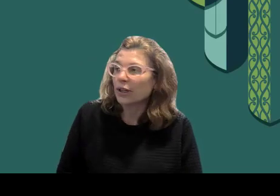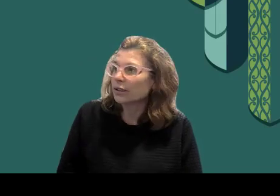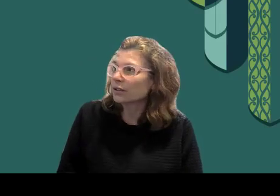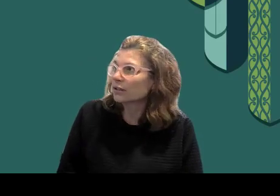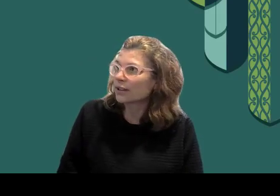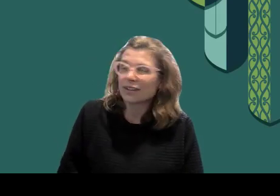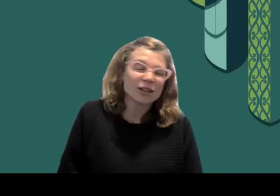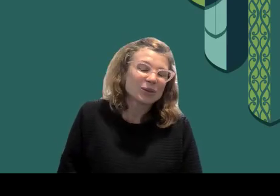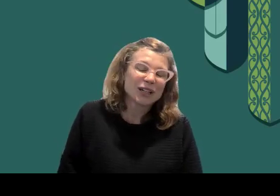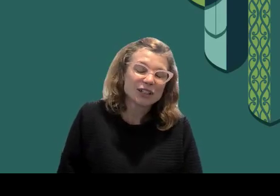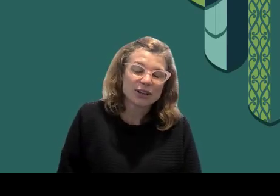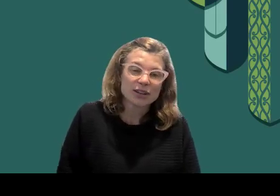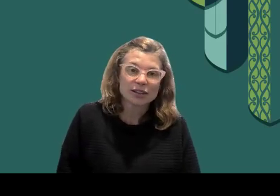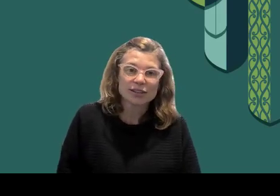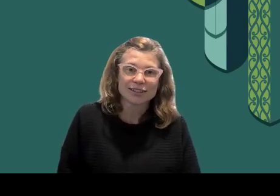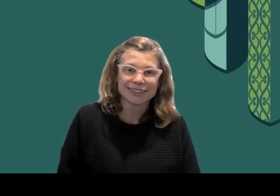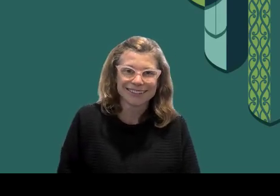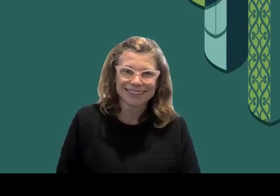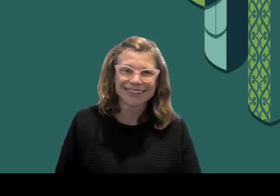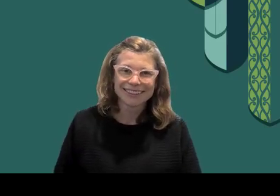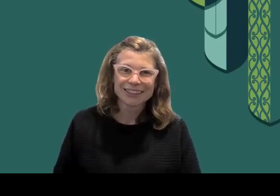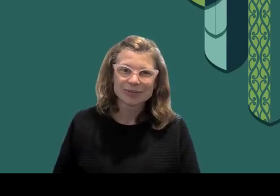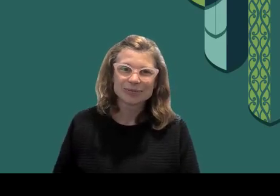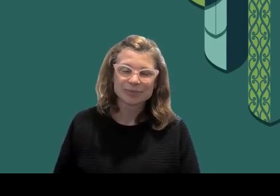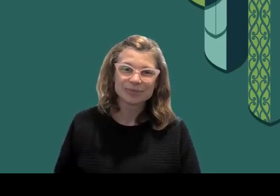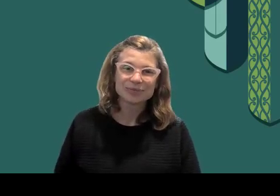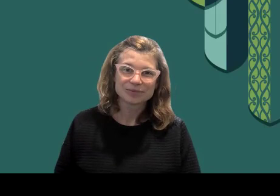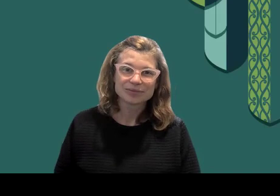to a point, and then you're like, oh, I can do other things. Yeah.